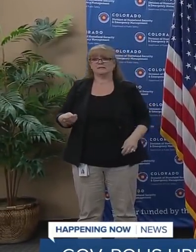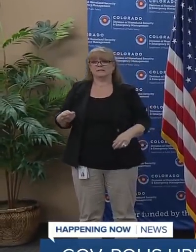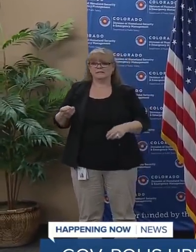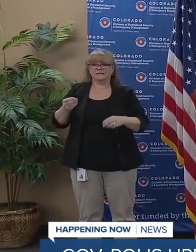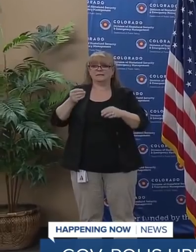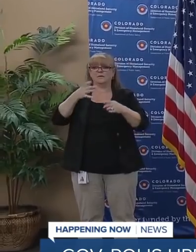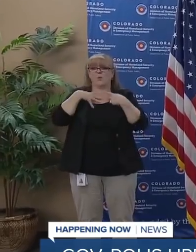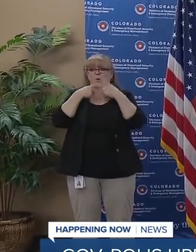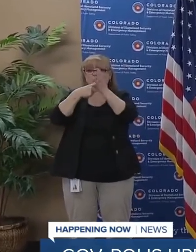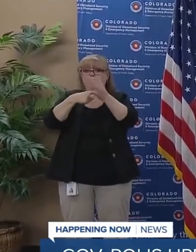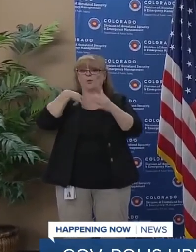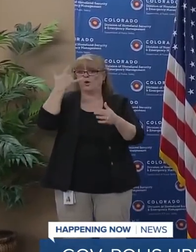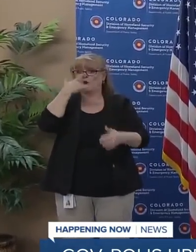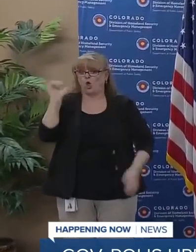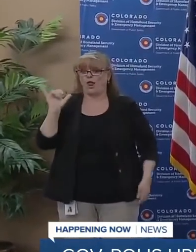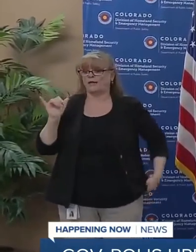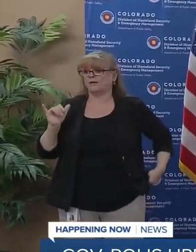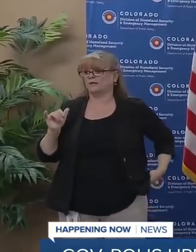looks.